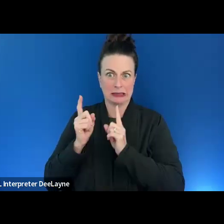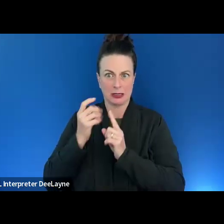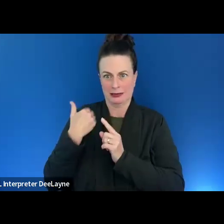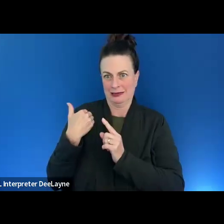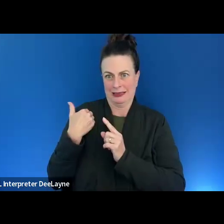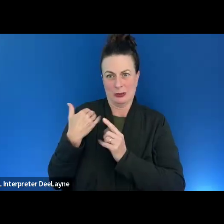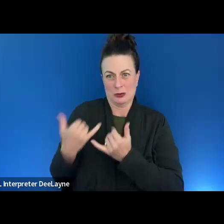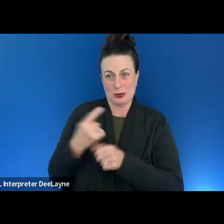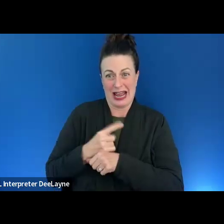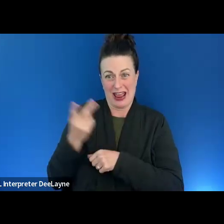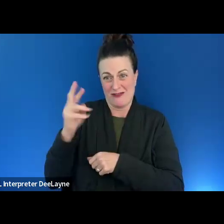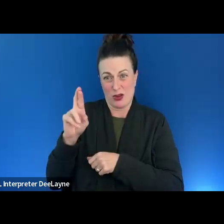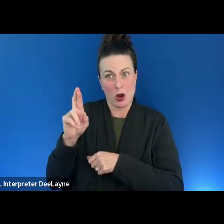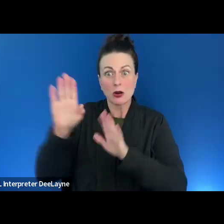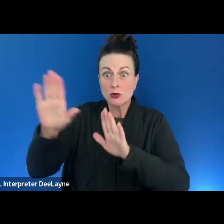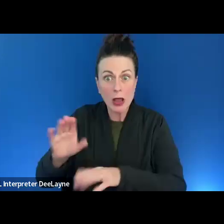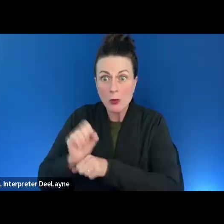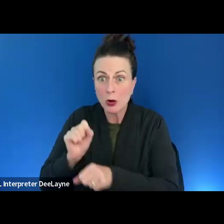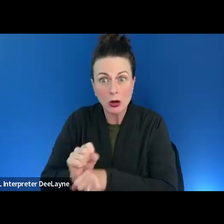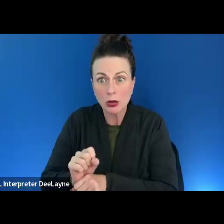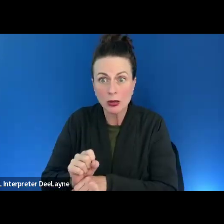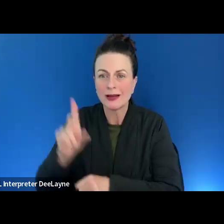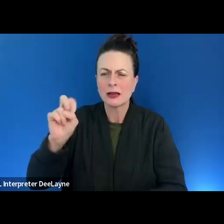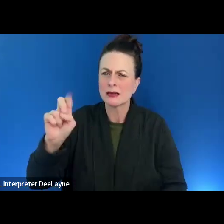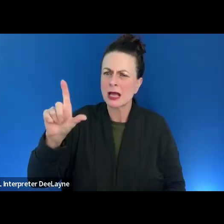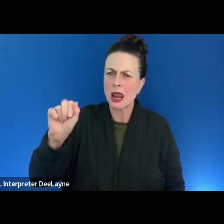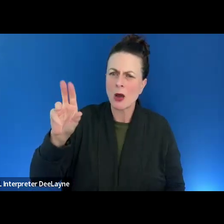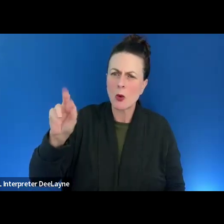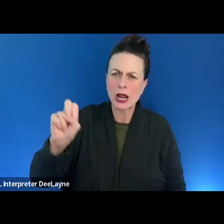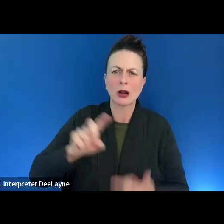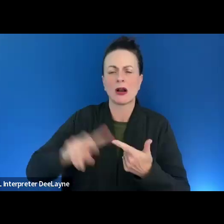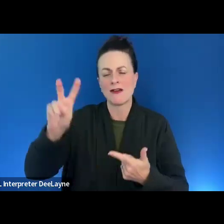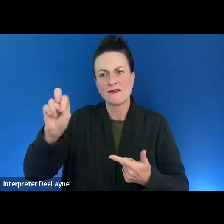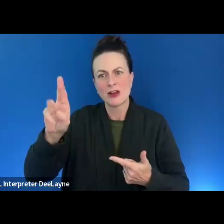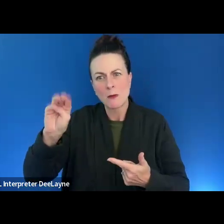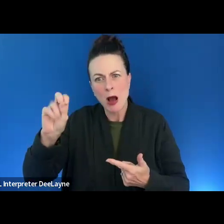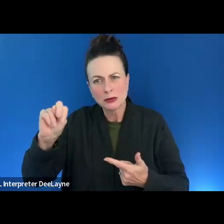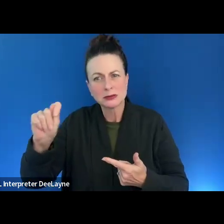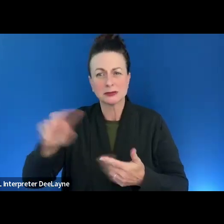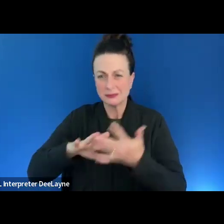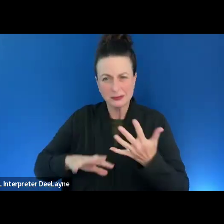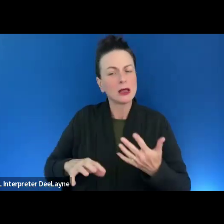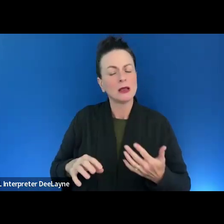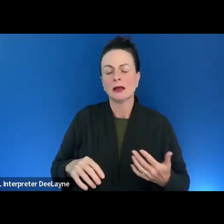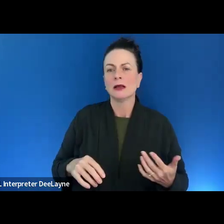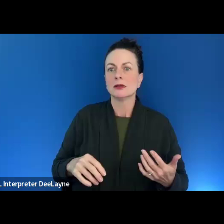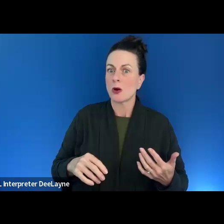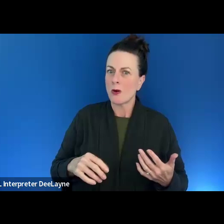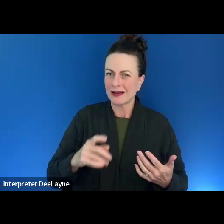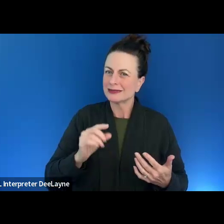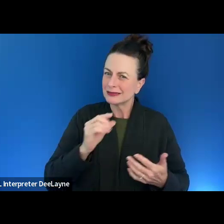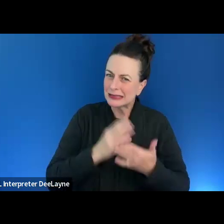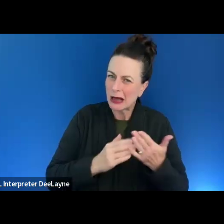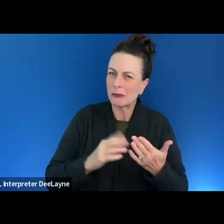with Voc Rehab that's actually doing some great work, and I believe it was Delaware and Vermont. Certainly, Voc Rehab still needs a little